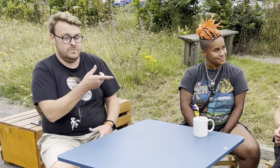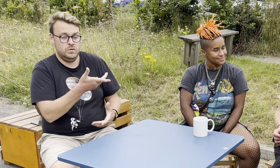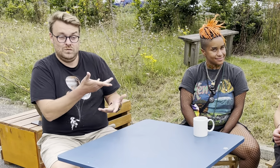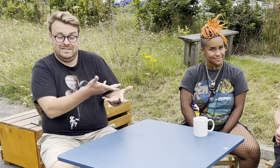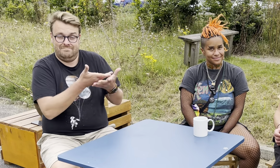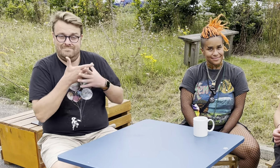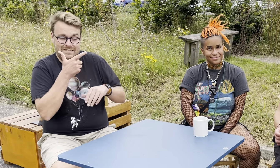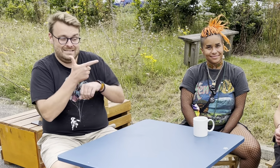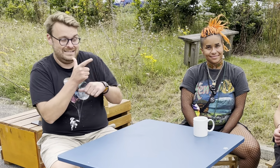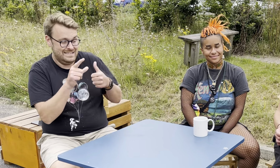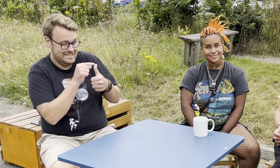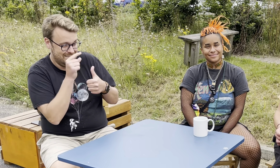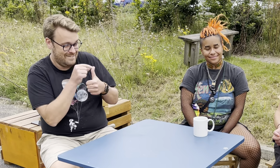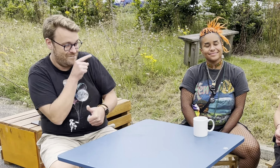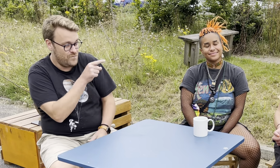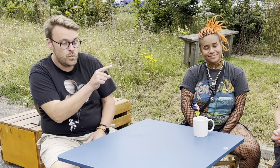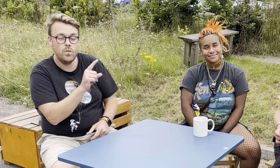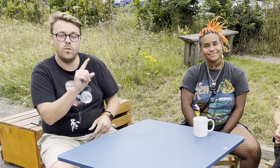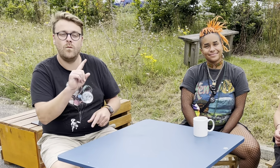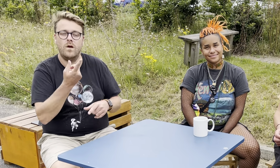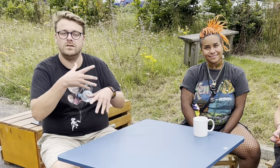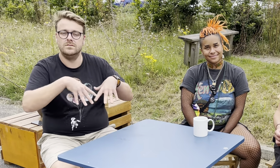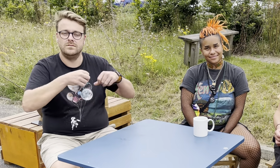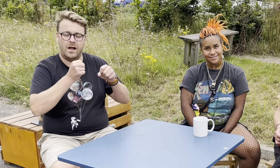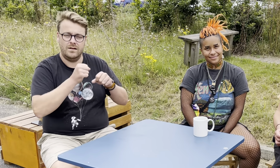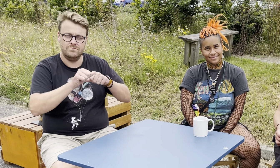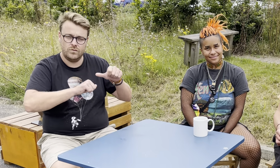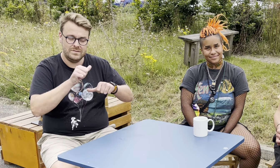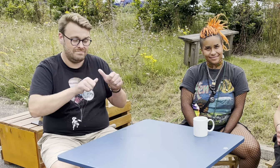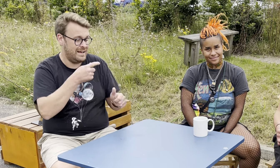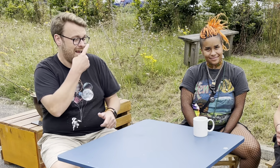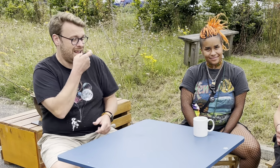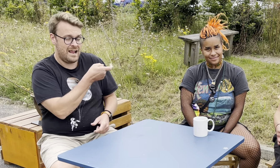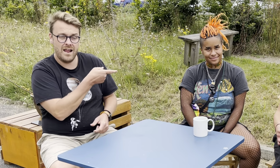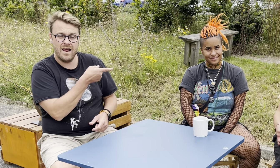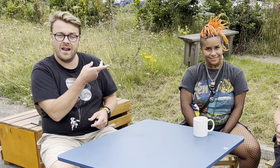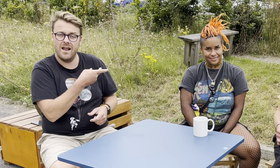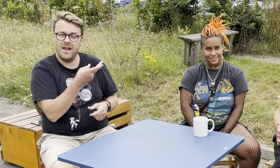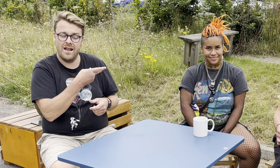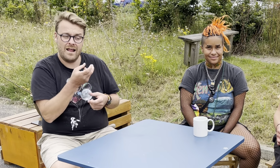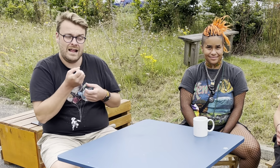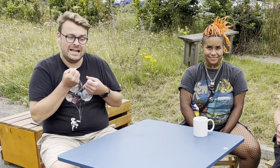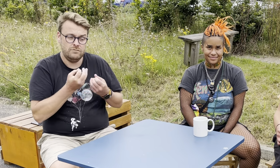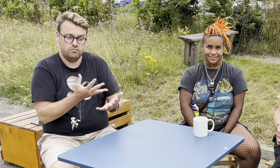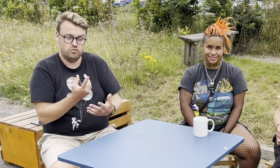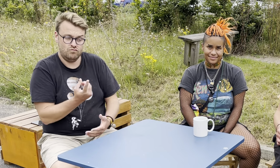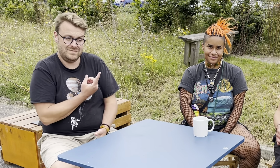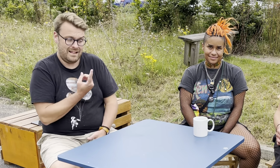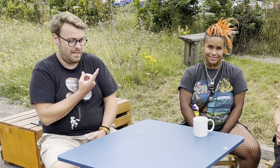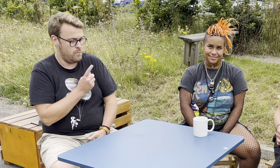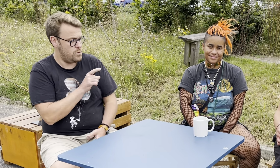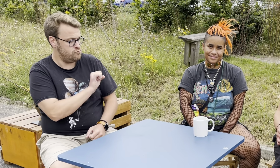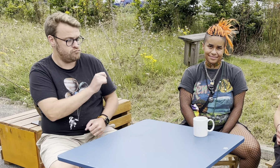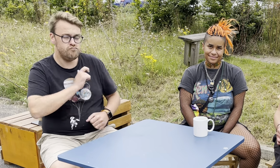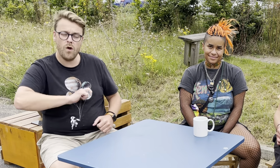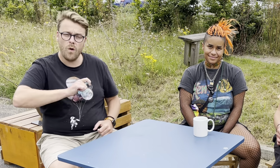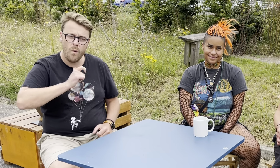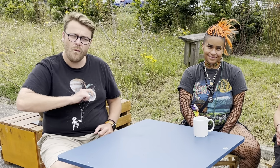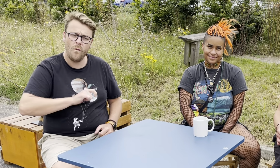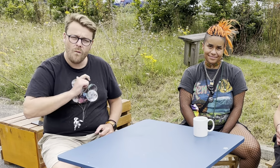you joined us for the second week. Do you mind introducing yourselves, explaining what your role has been here, and then telling us a bit about how you